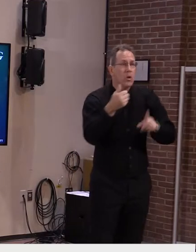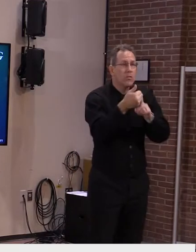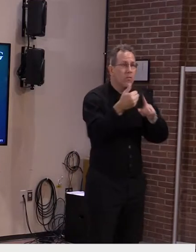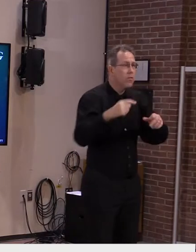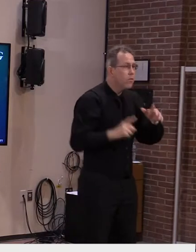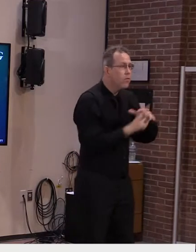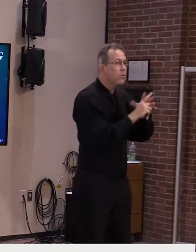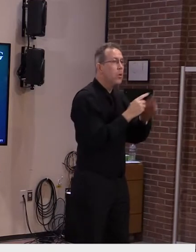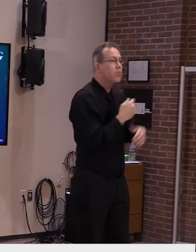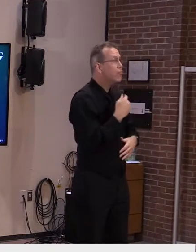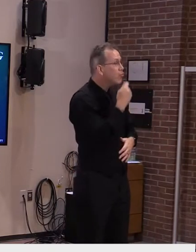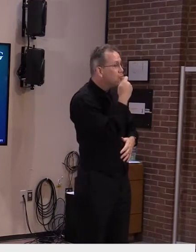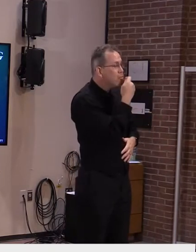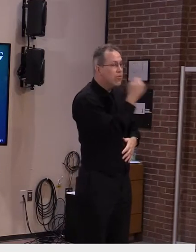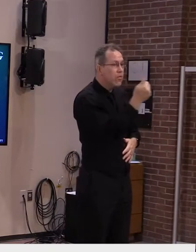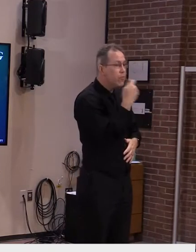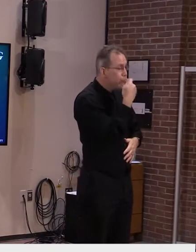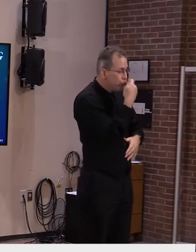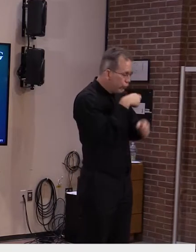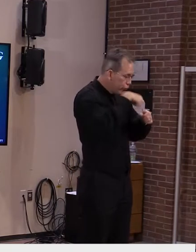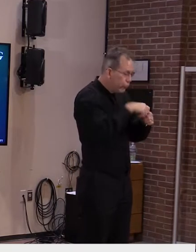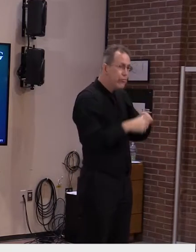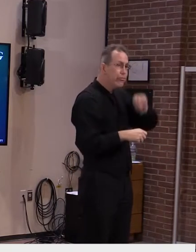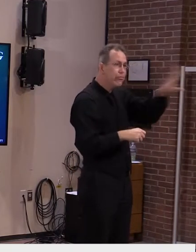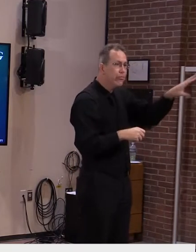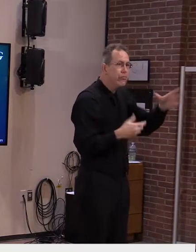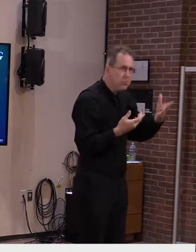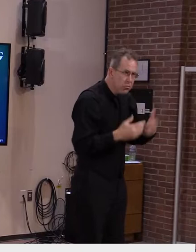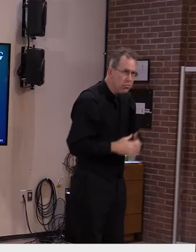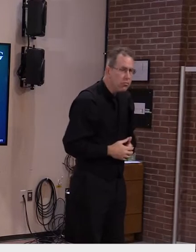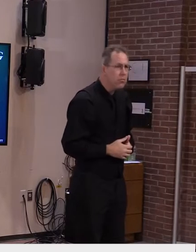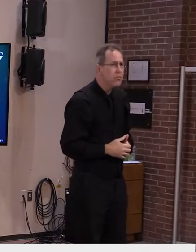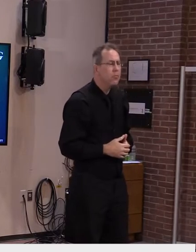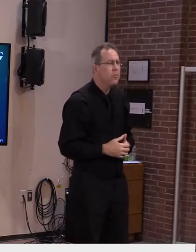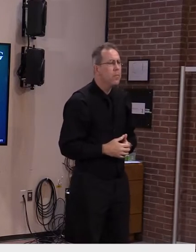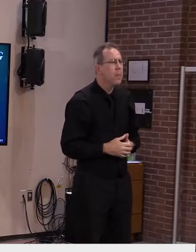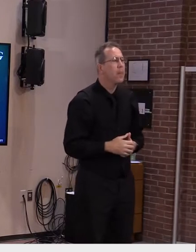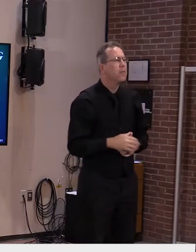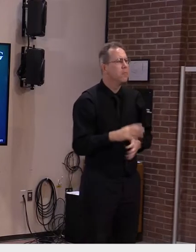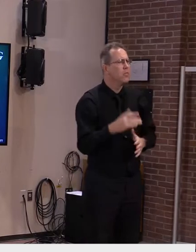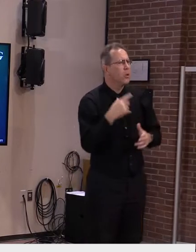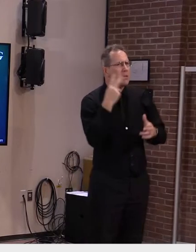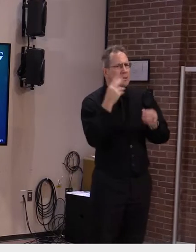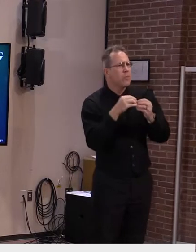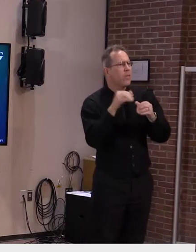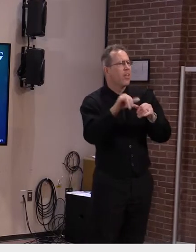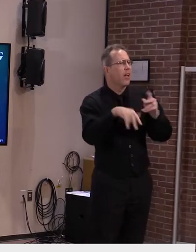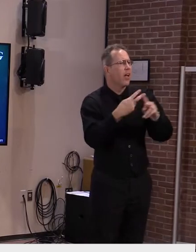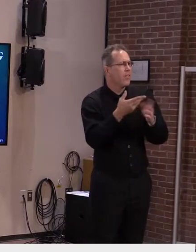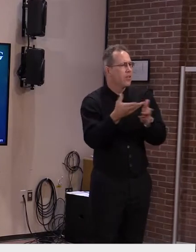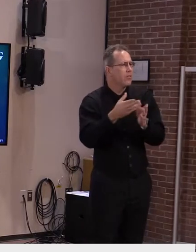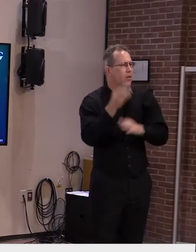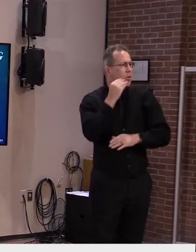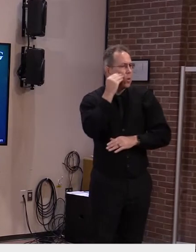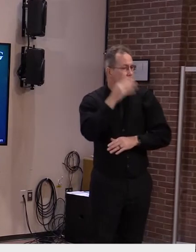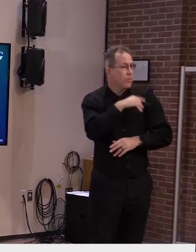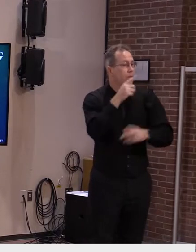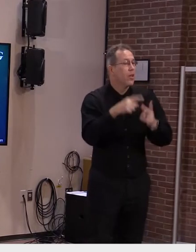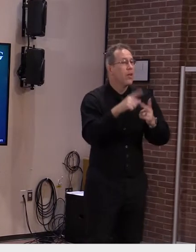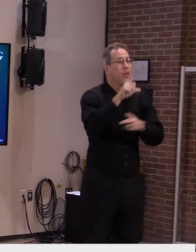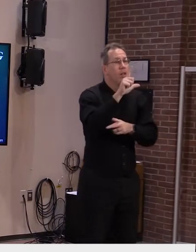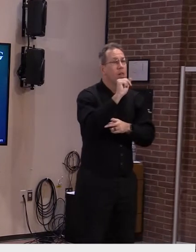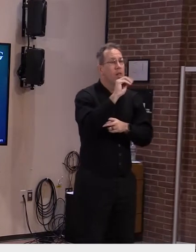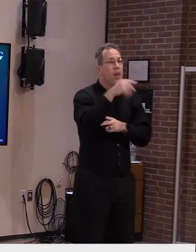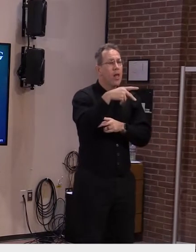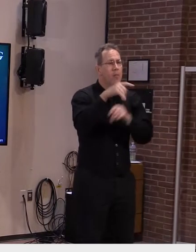taking walk-ins in critical areas around the state. Now for the LAMP test. As you know, we deployed